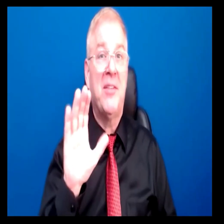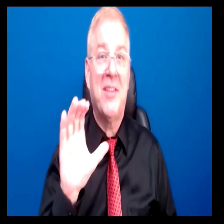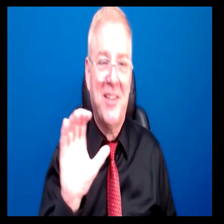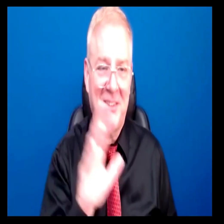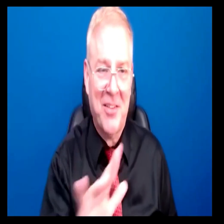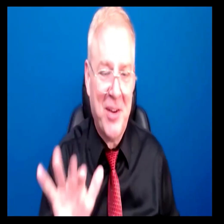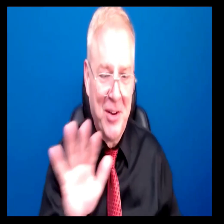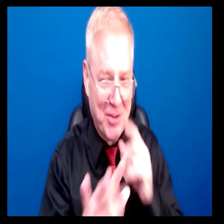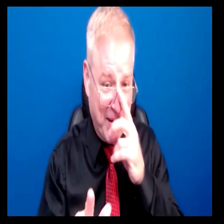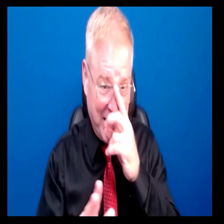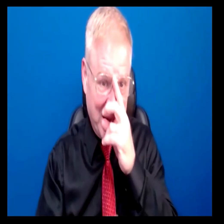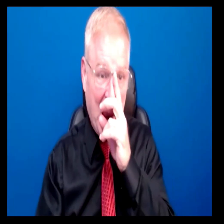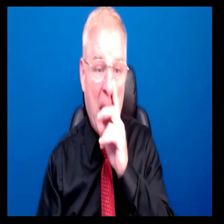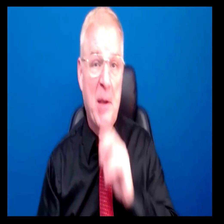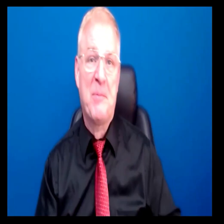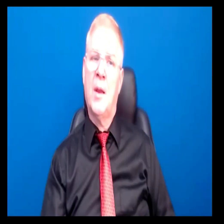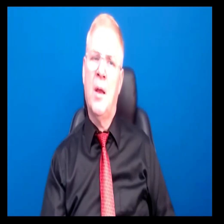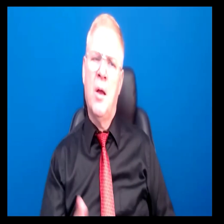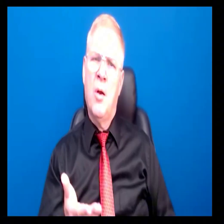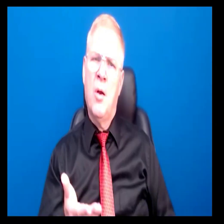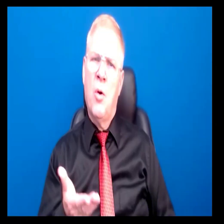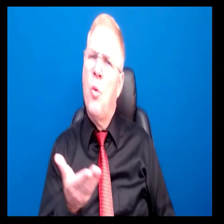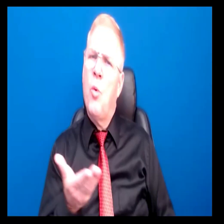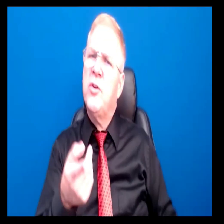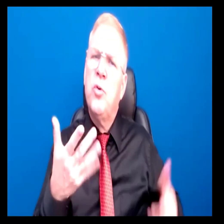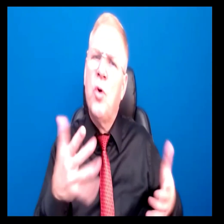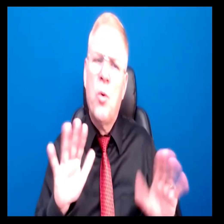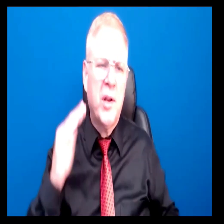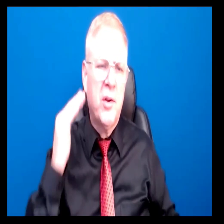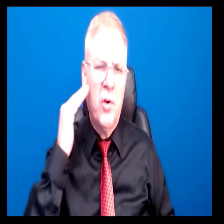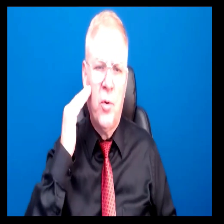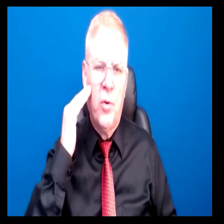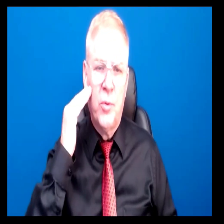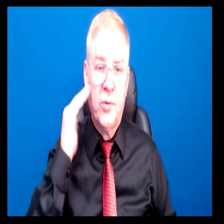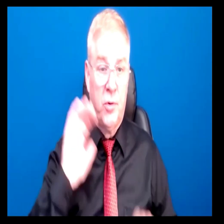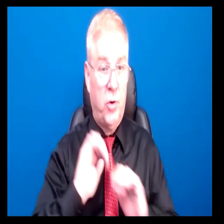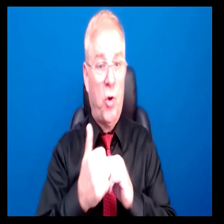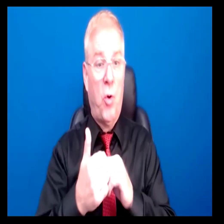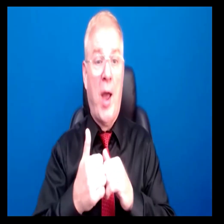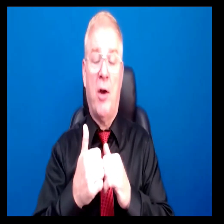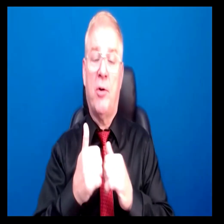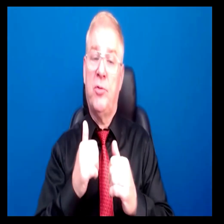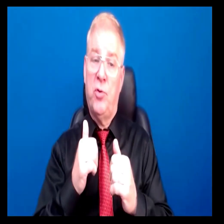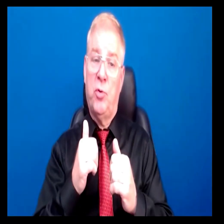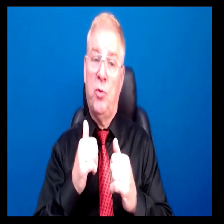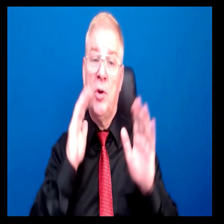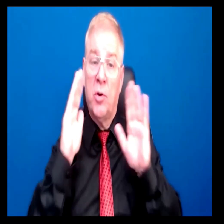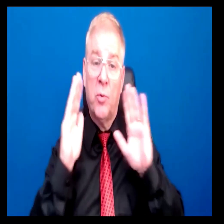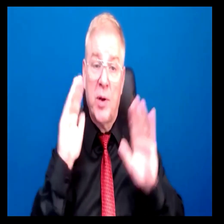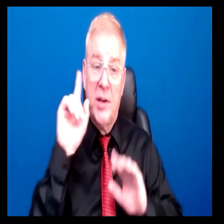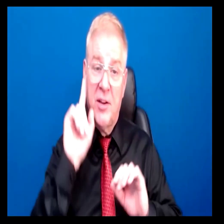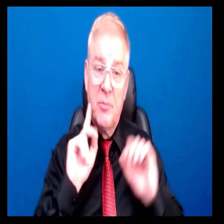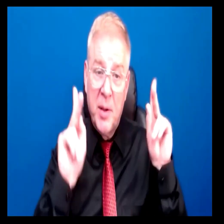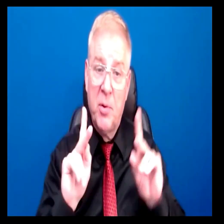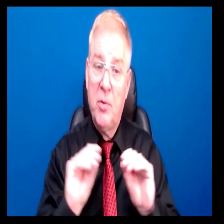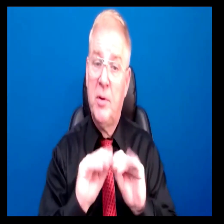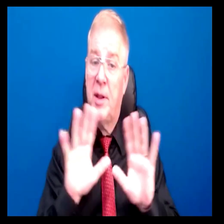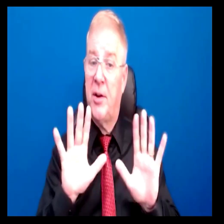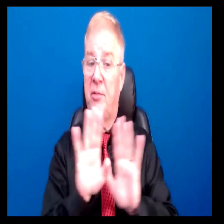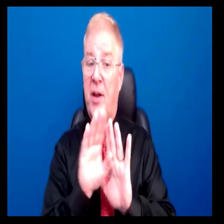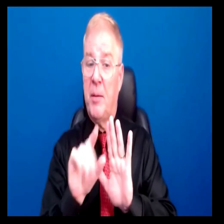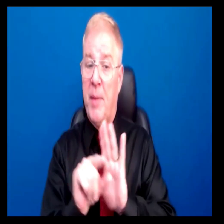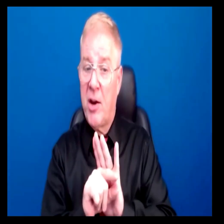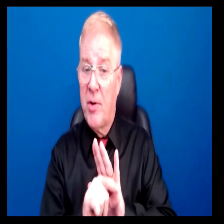the ABCs of fingerspelling. What do you already know? You know how to greet deaf